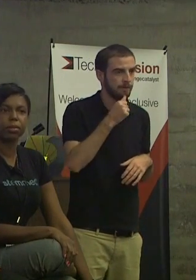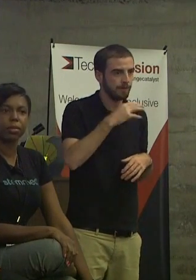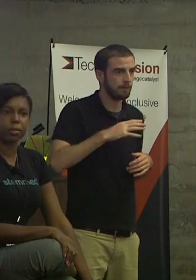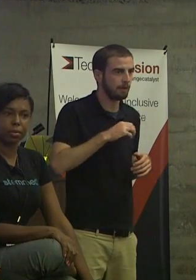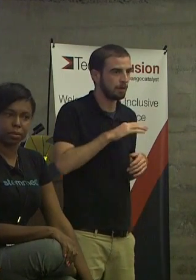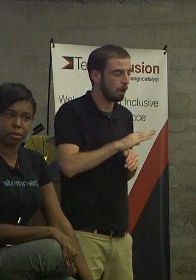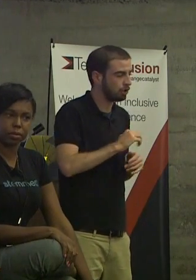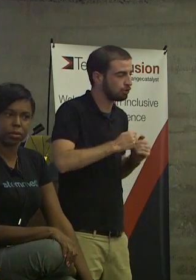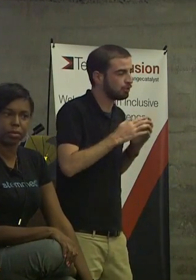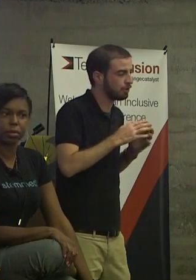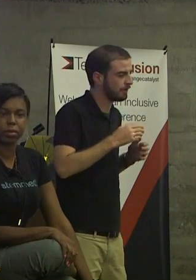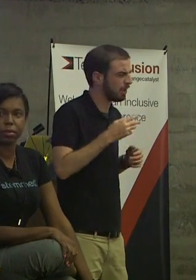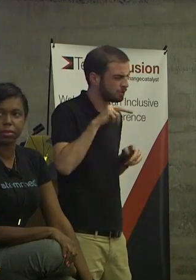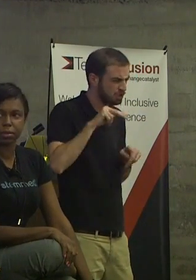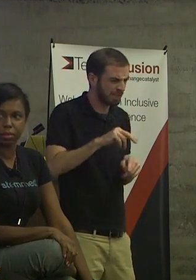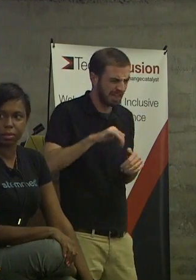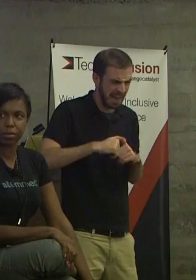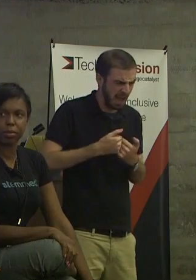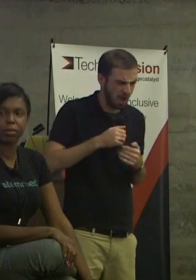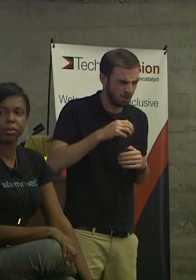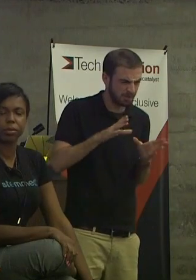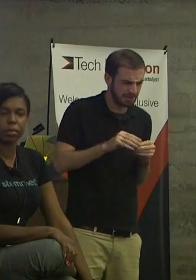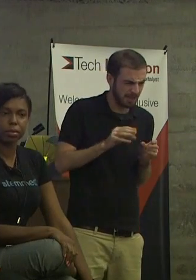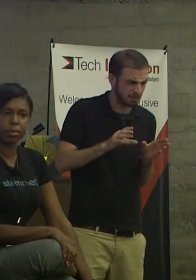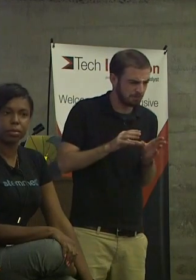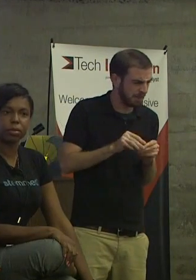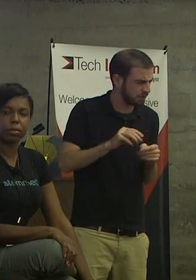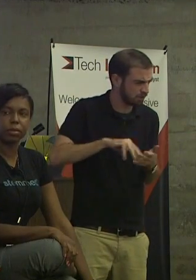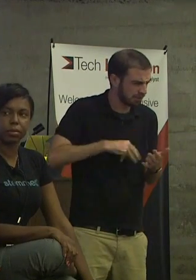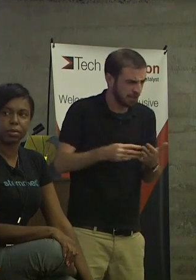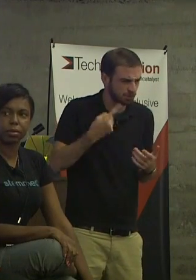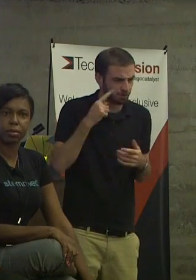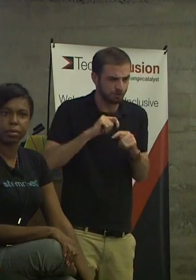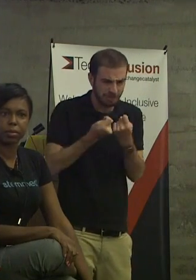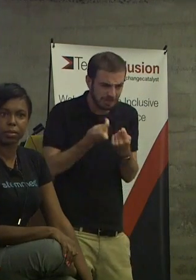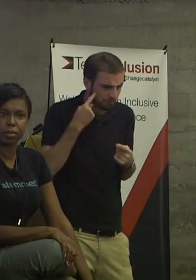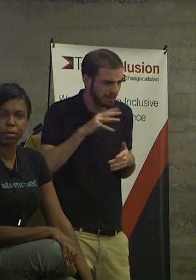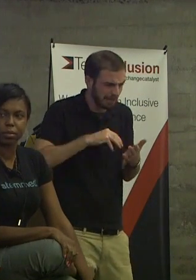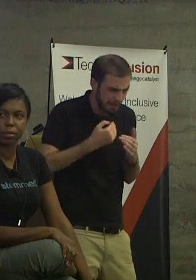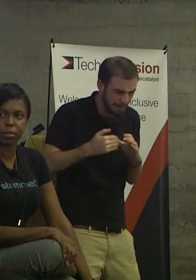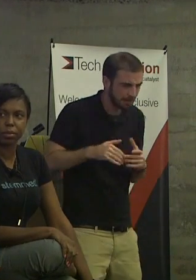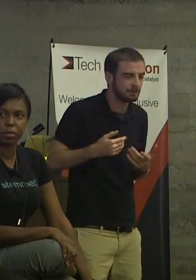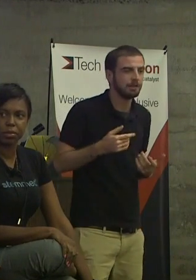were scheduled just for teams and emails. And then if someone's